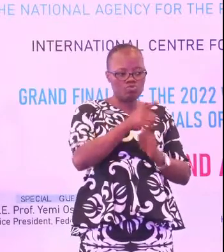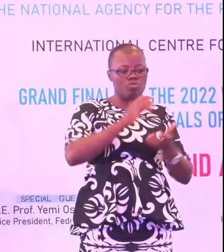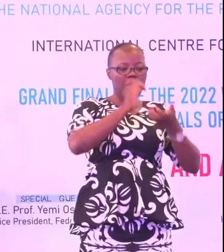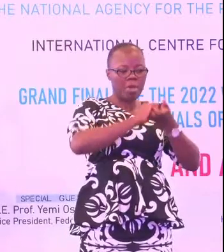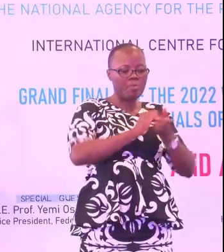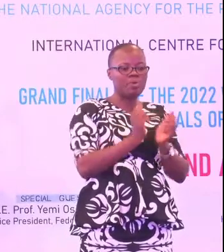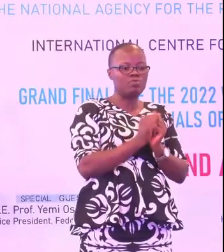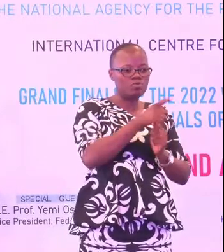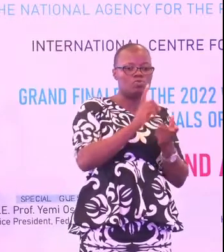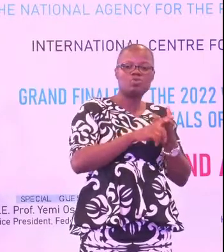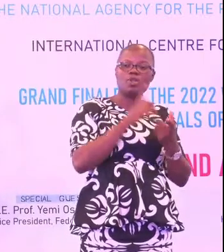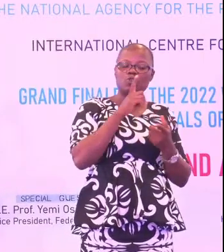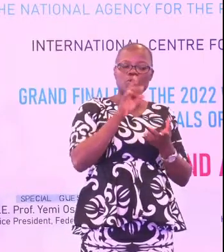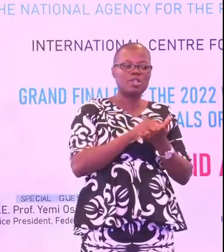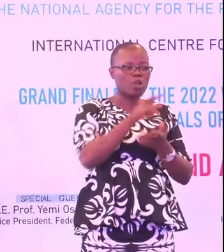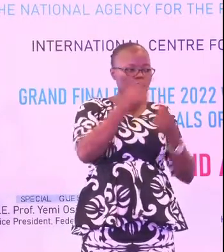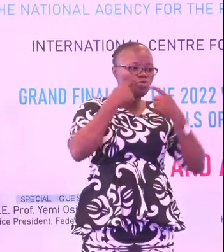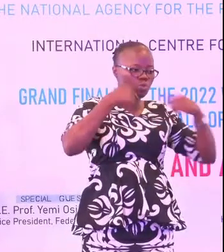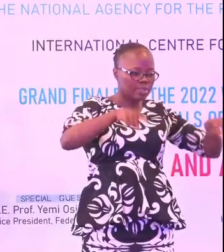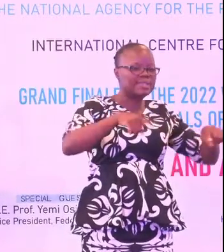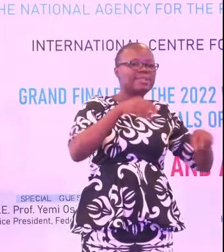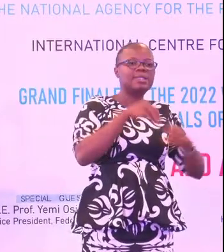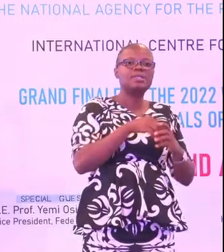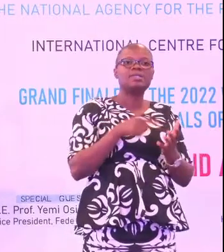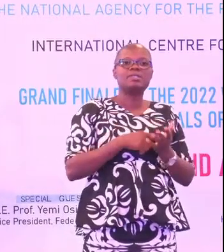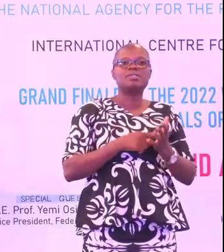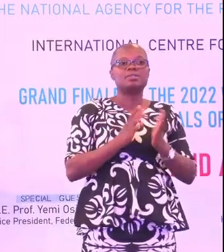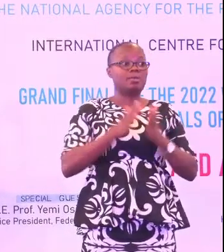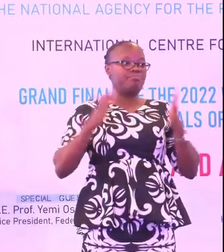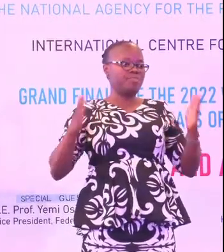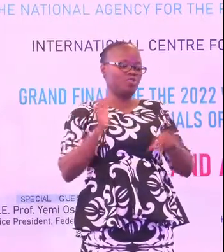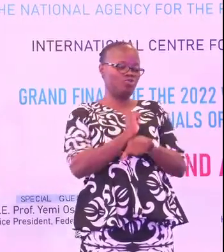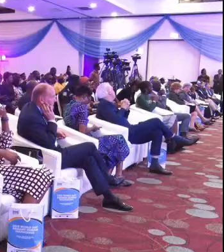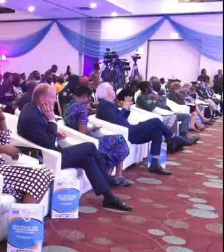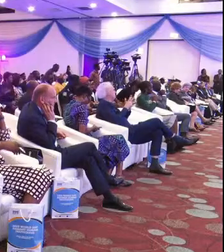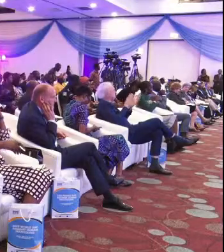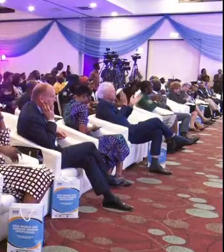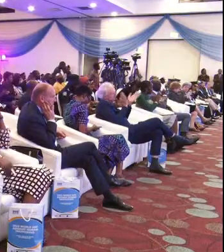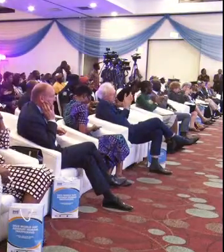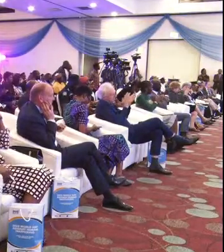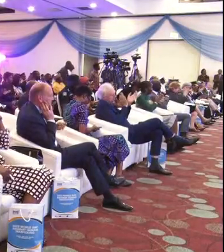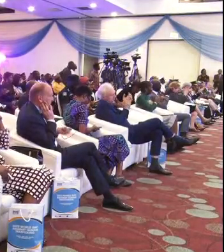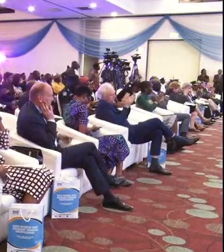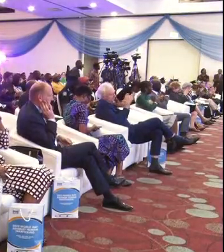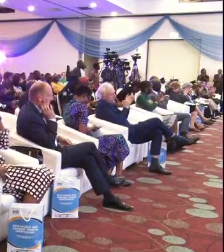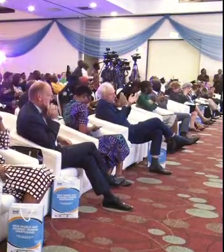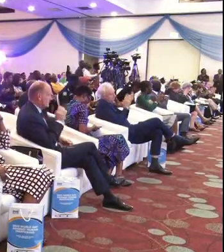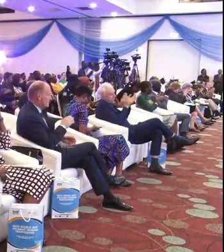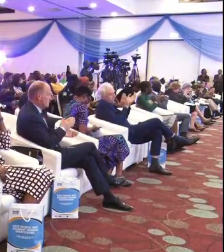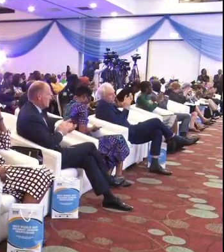with you to ensure that you succeed in this big job you're doing. Thank you so much. Thank you.